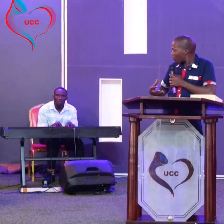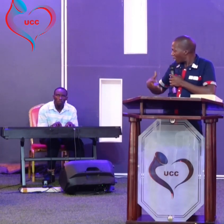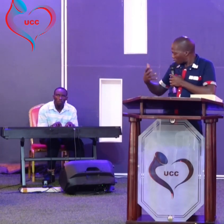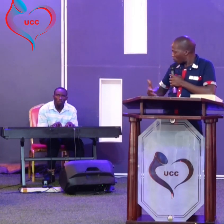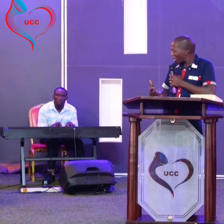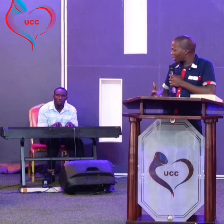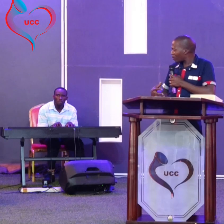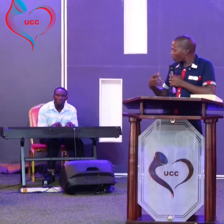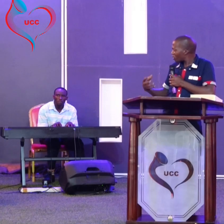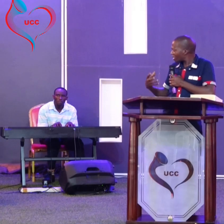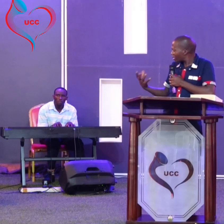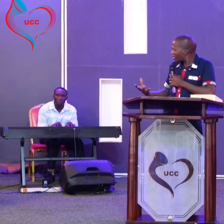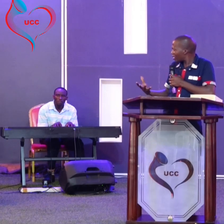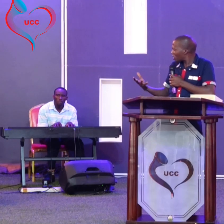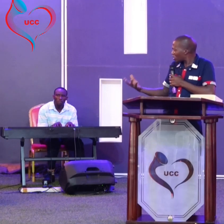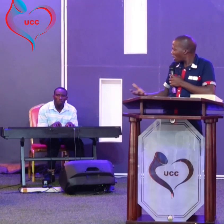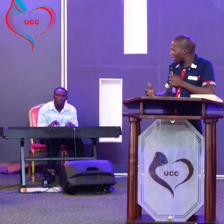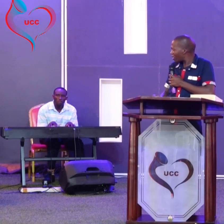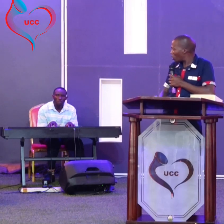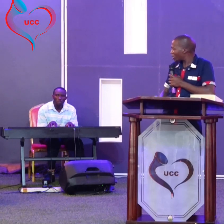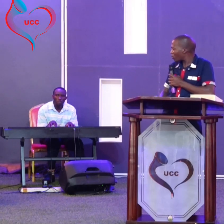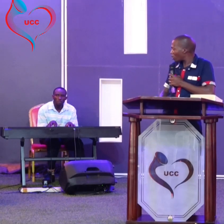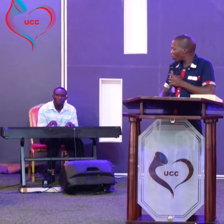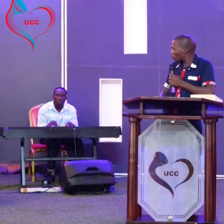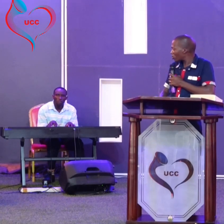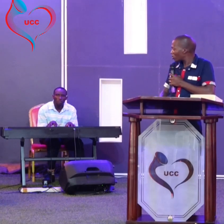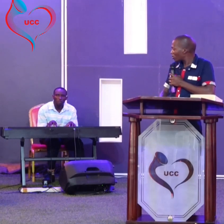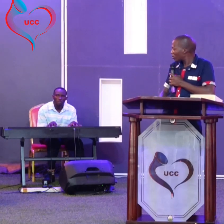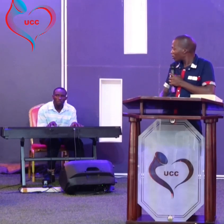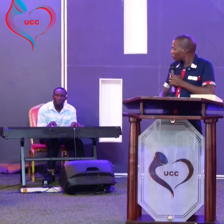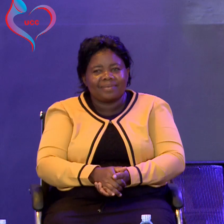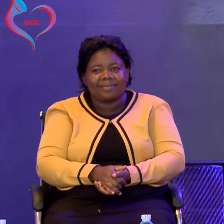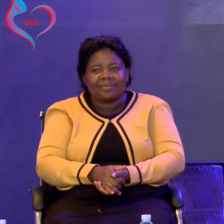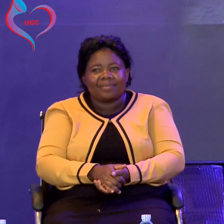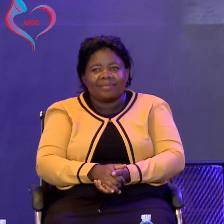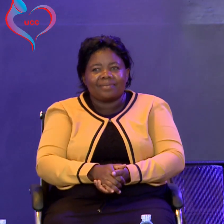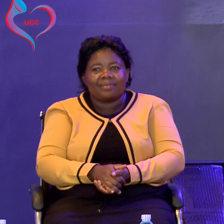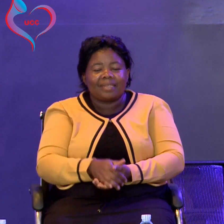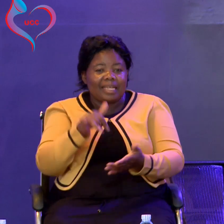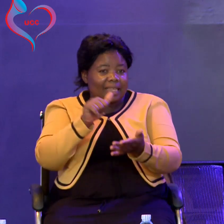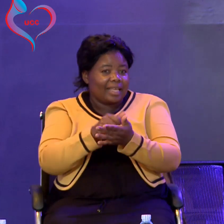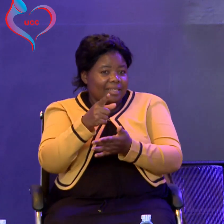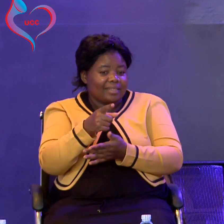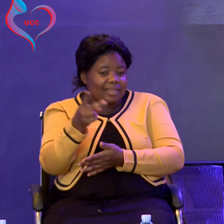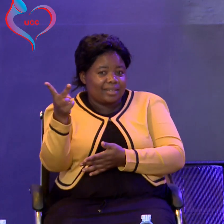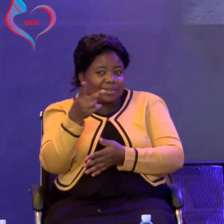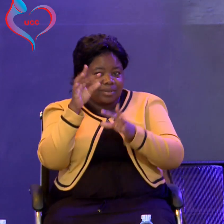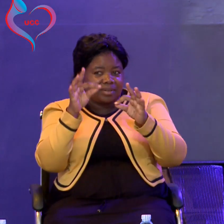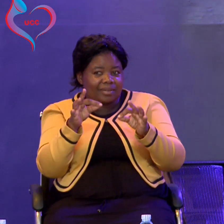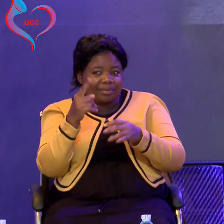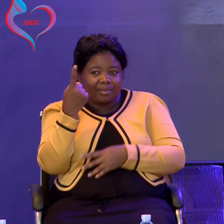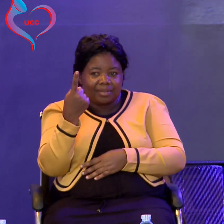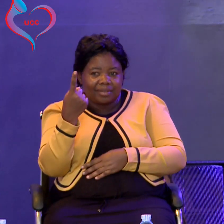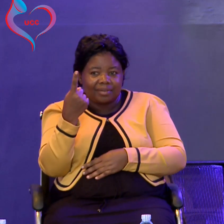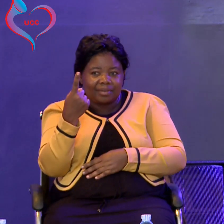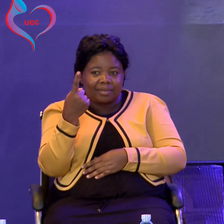n'amaziga bwasoma akatabo abuuza kiki mwatadde mu katabo aposo ekyo. Bibiri ngenda kwogera bibiri